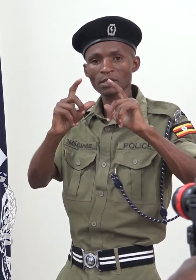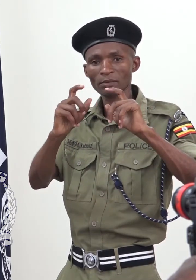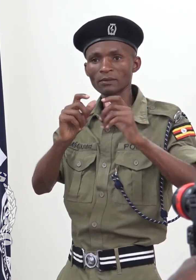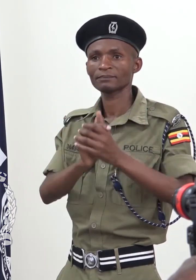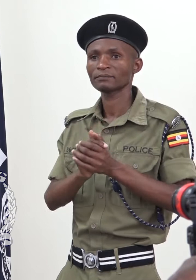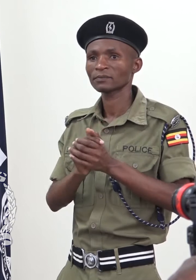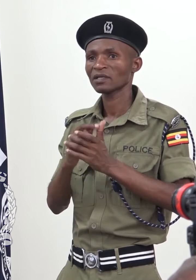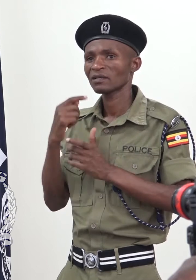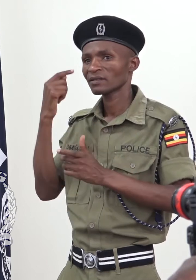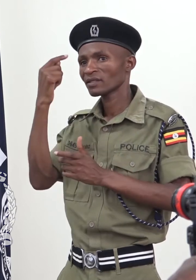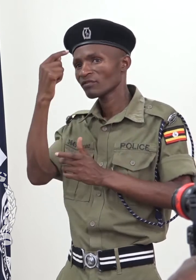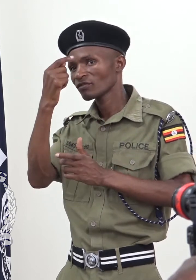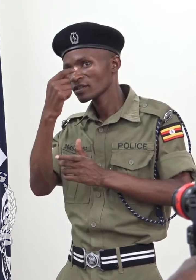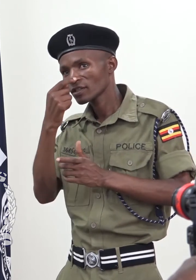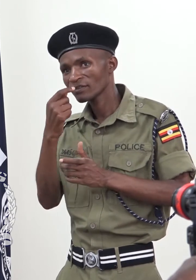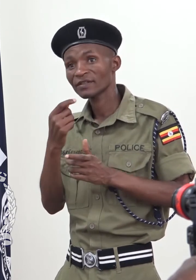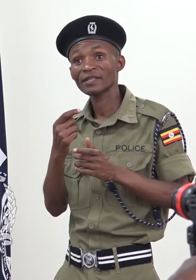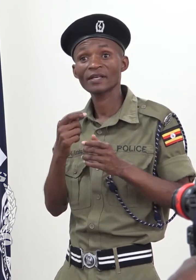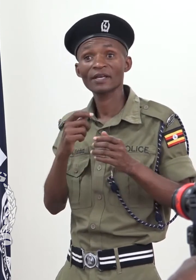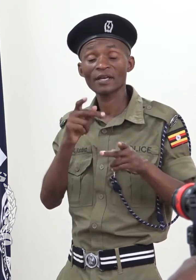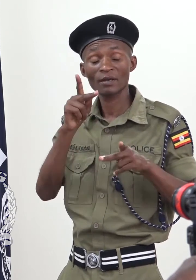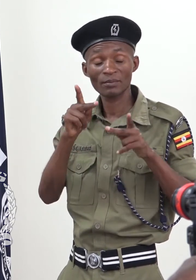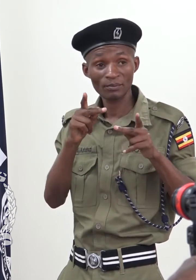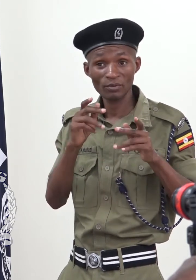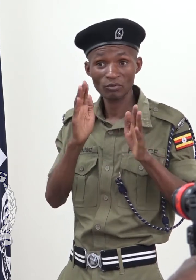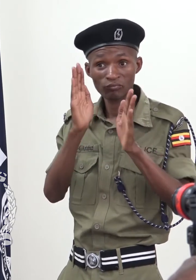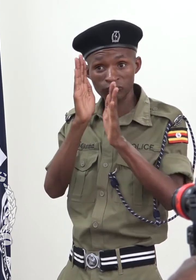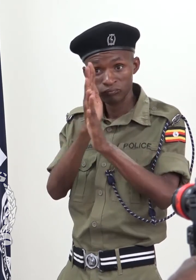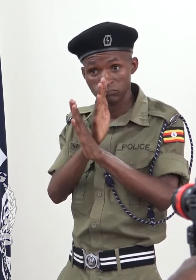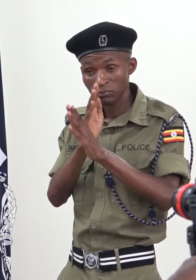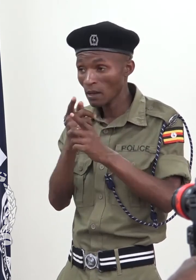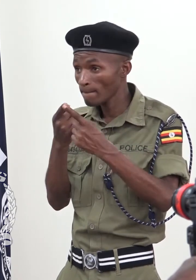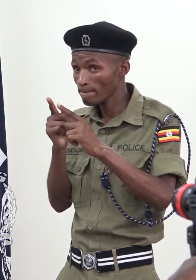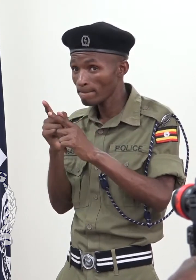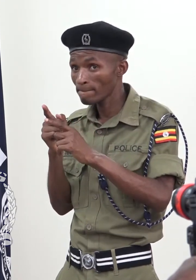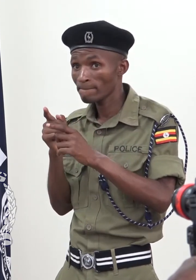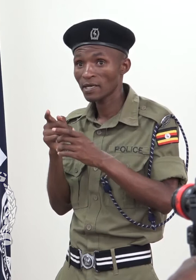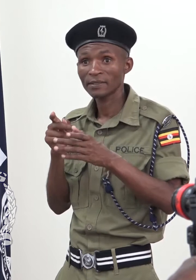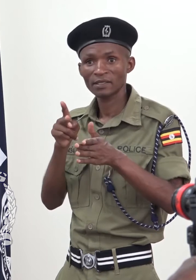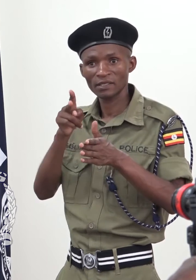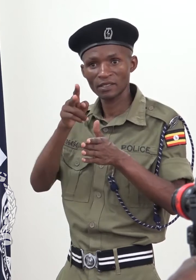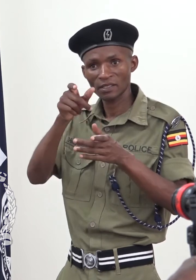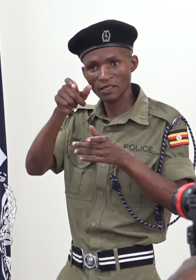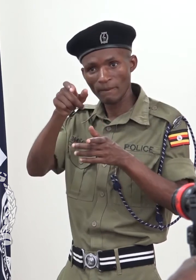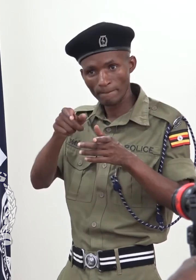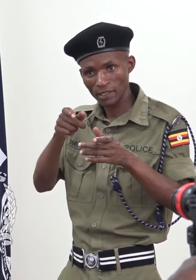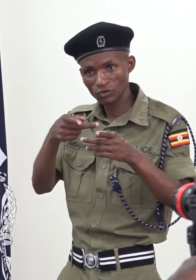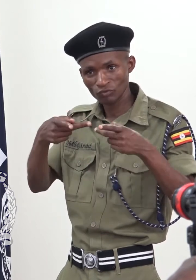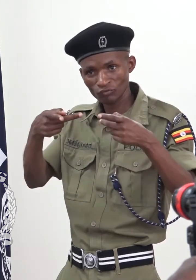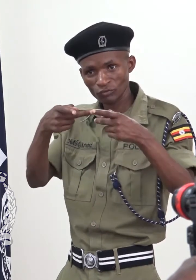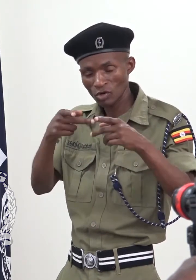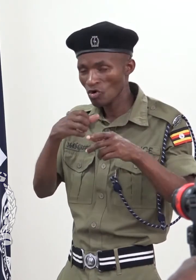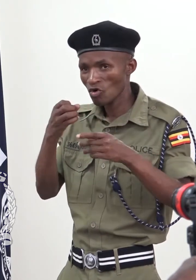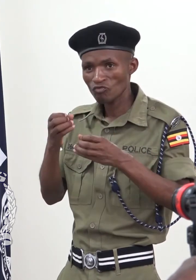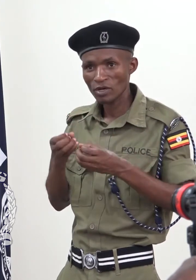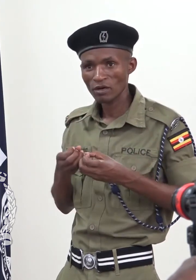the faces of the assailants were concealed, but the recorder of the video only managed to display a yellow